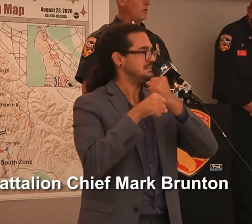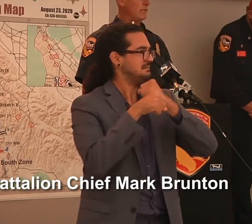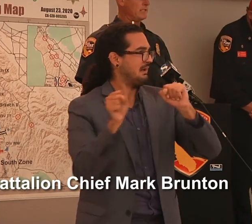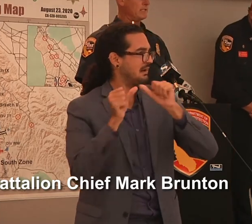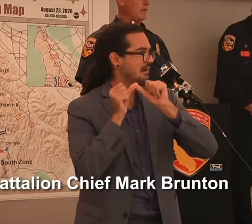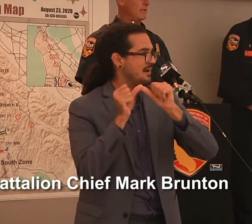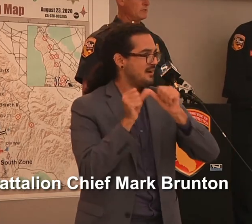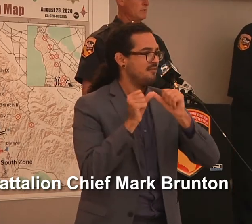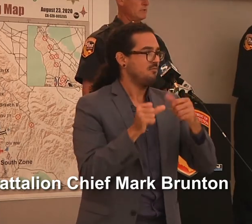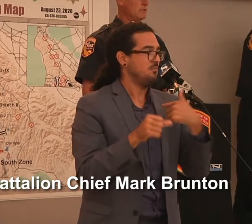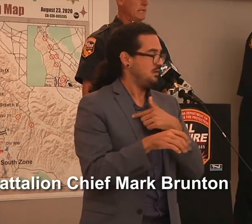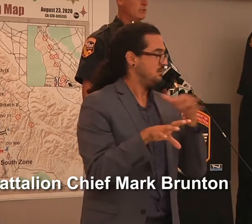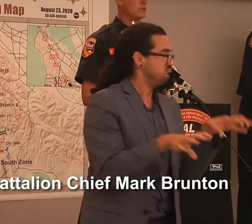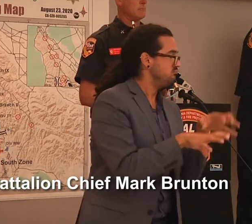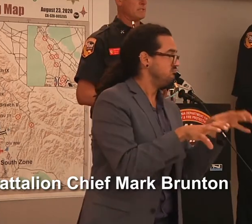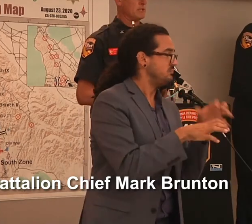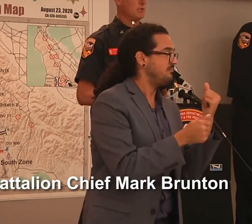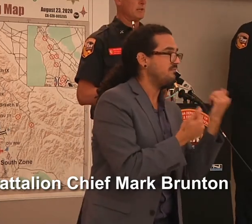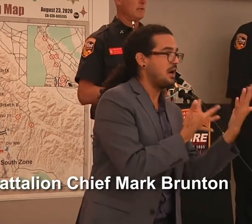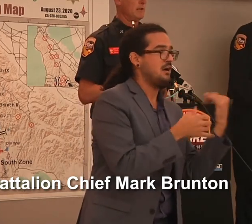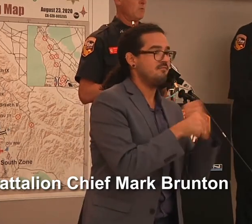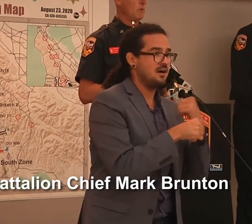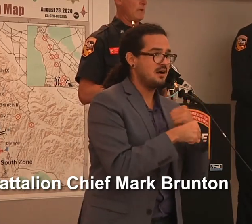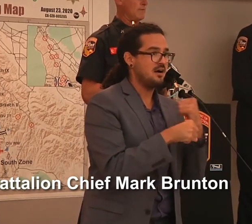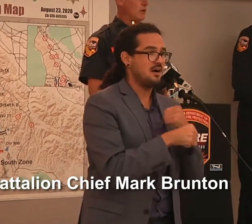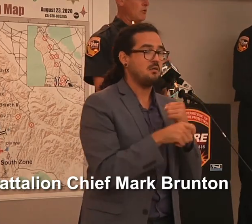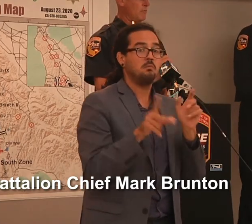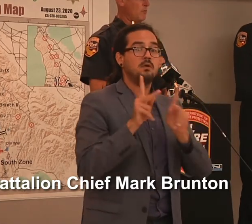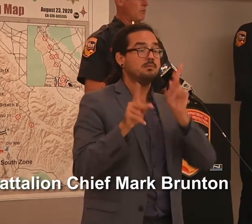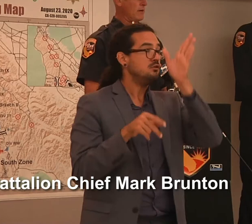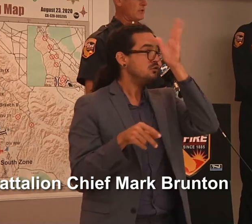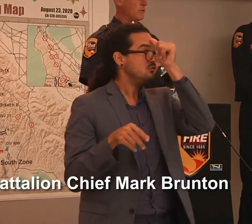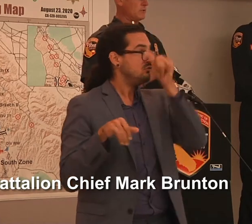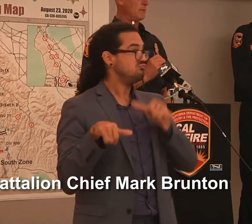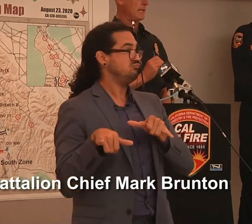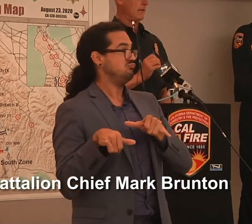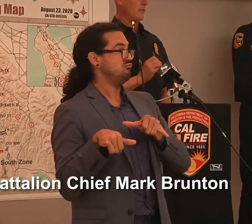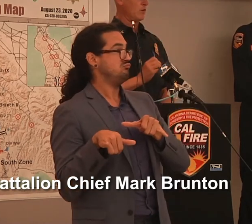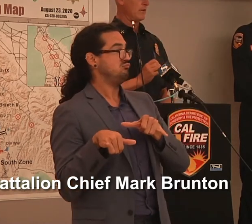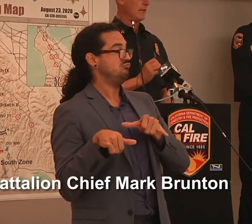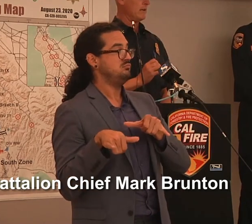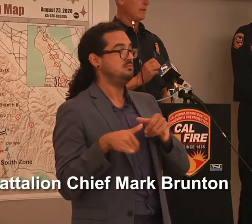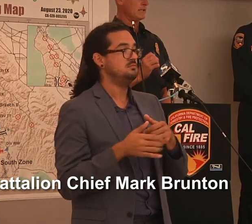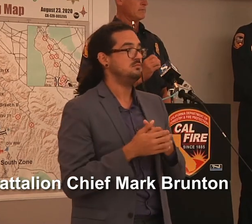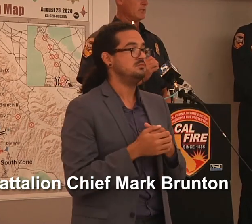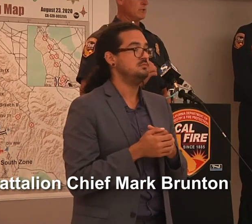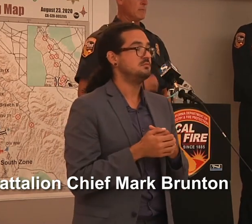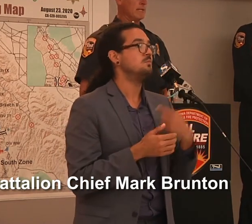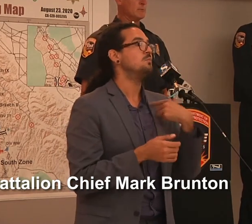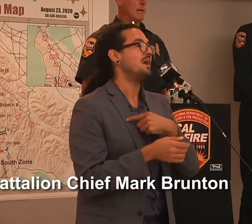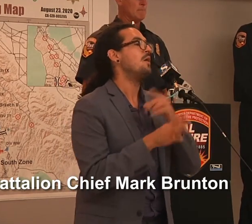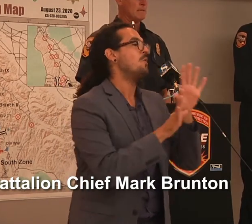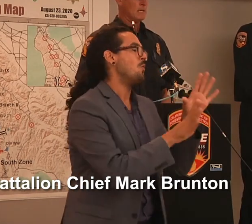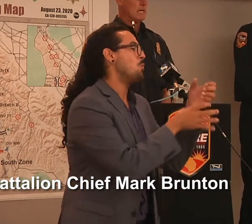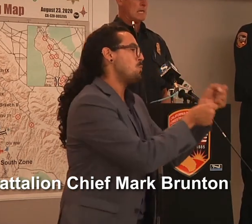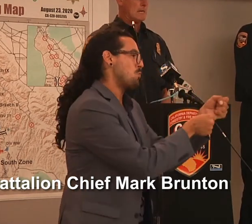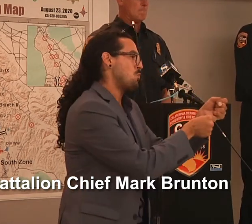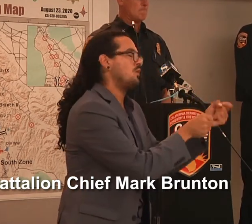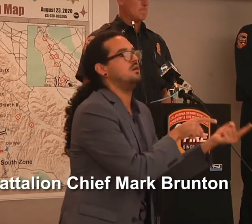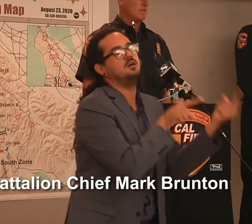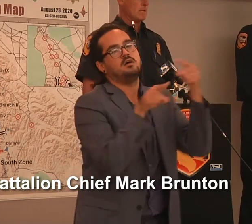us in a really disadvantageous position when we have to go and perform a rescue for somebody that inadvertently gets themselves in a bad spot.